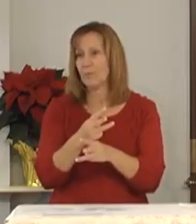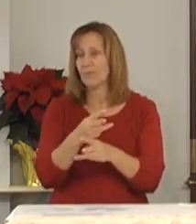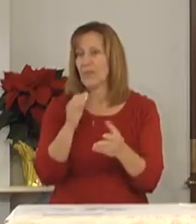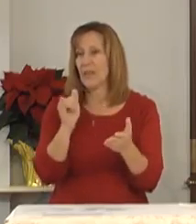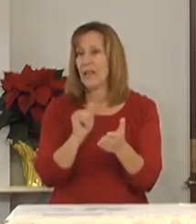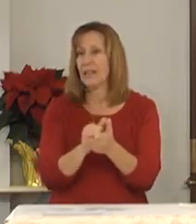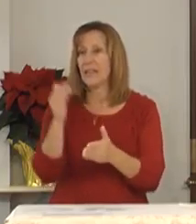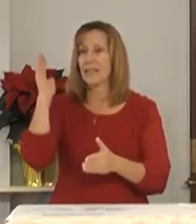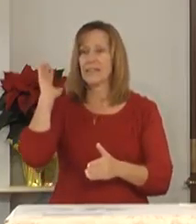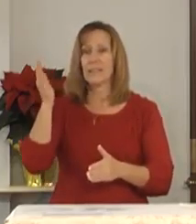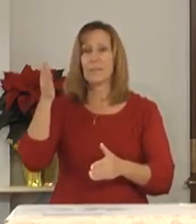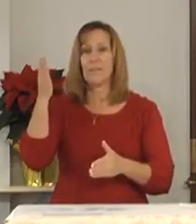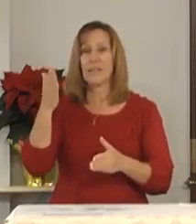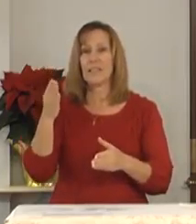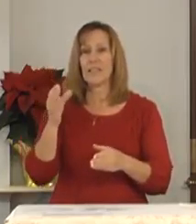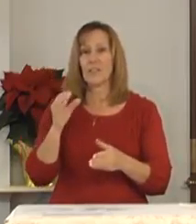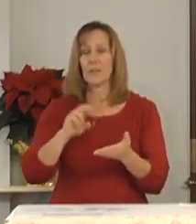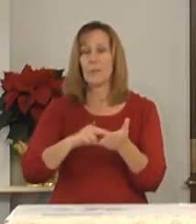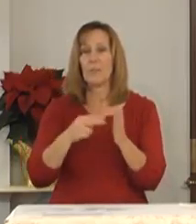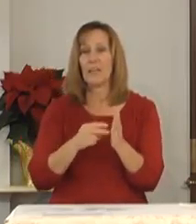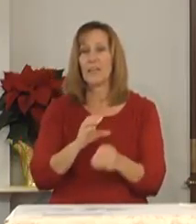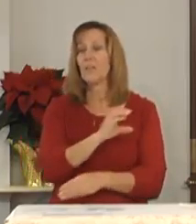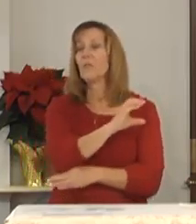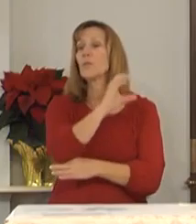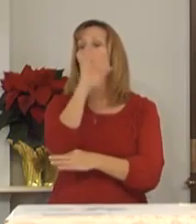That's the message of Christmas.